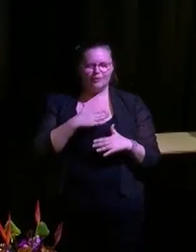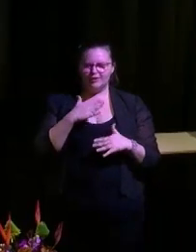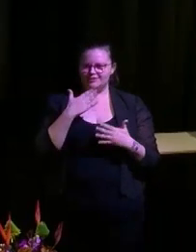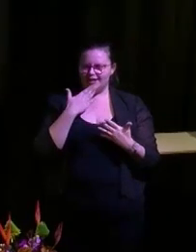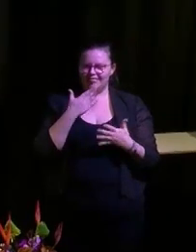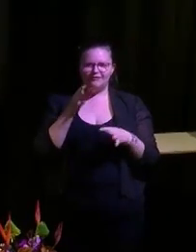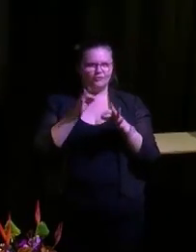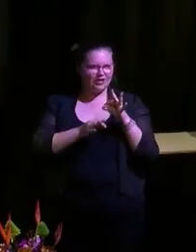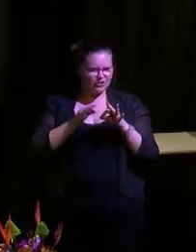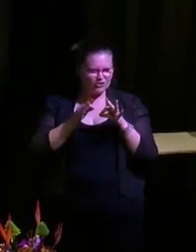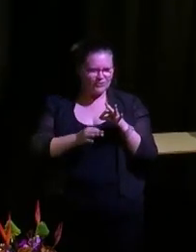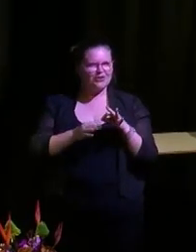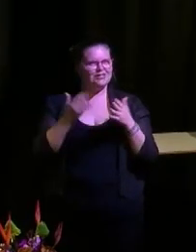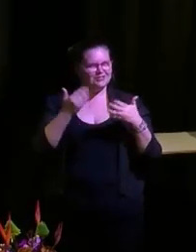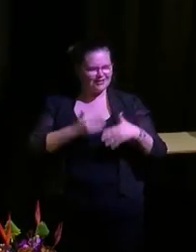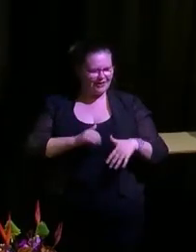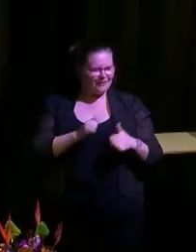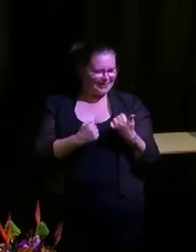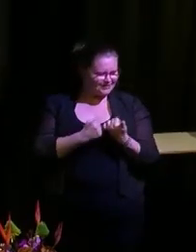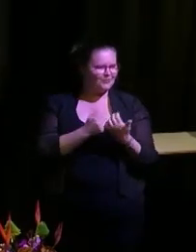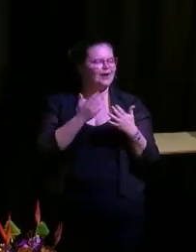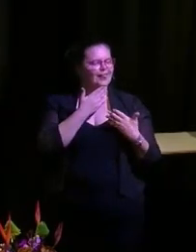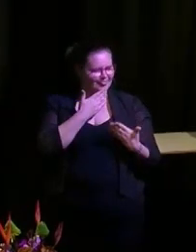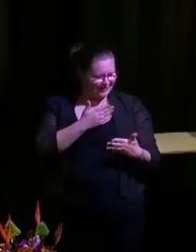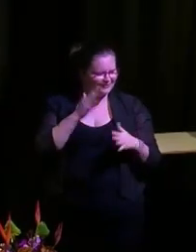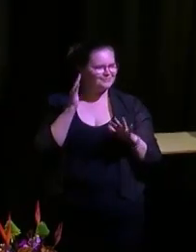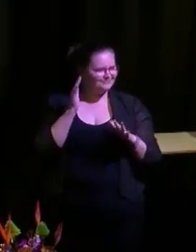the interpreters tonight for their support.